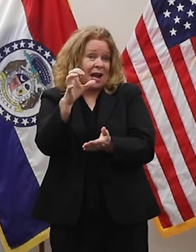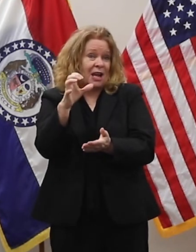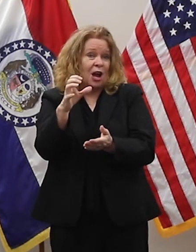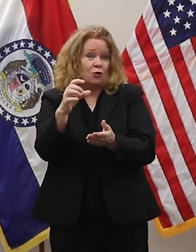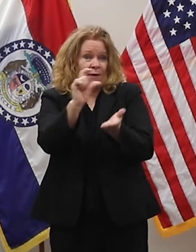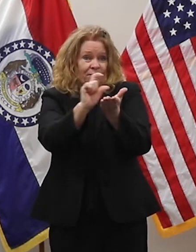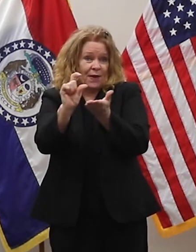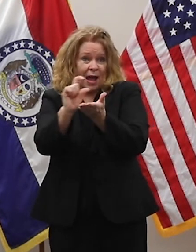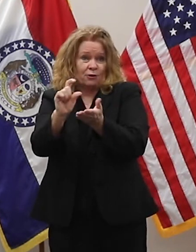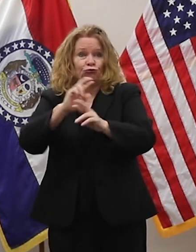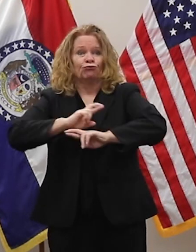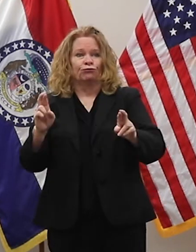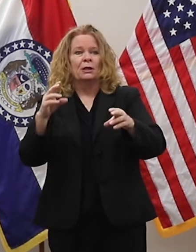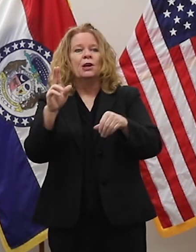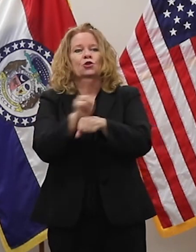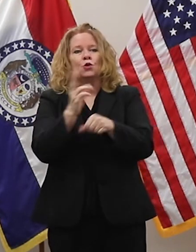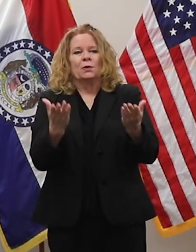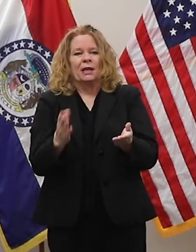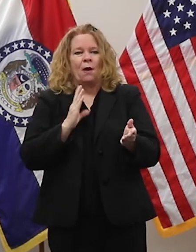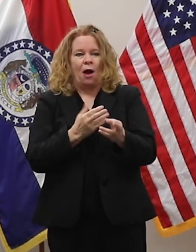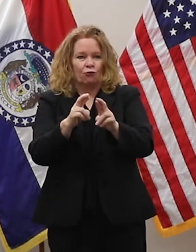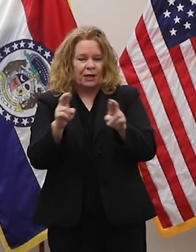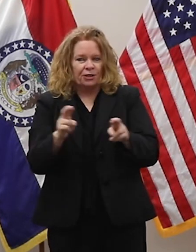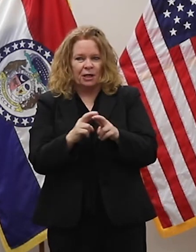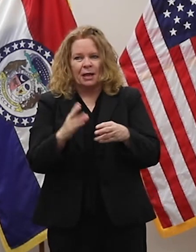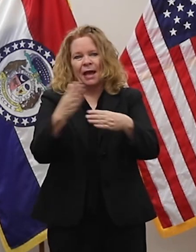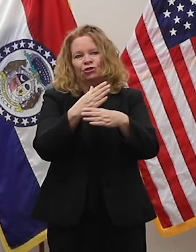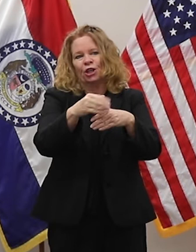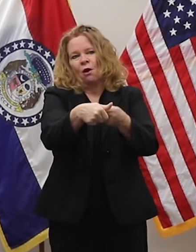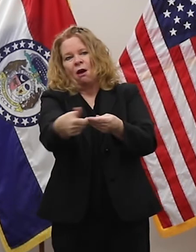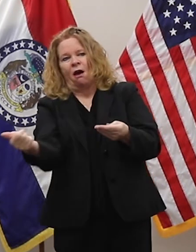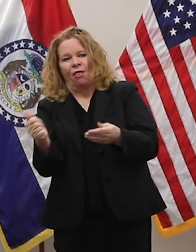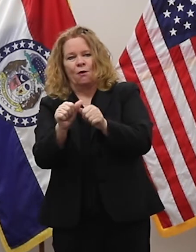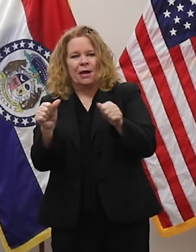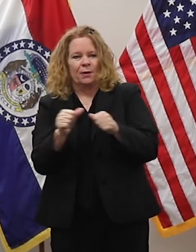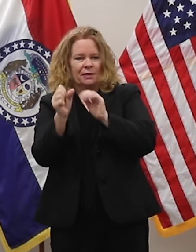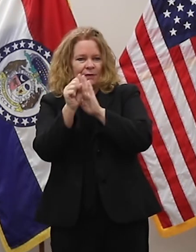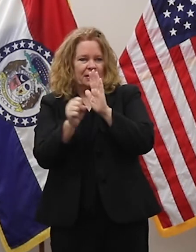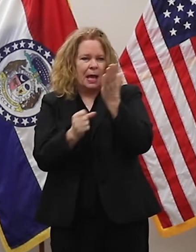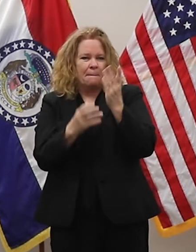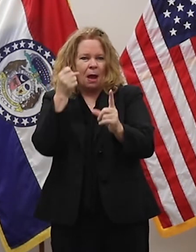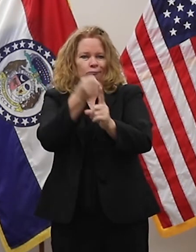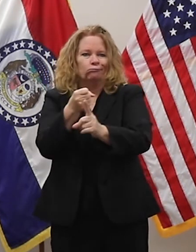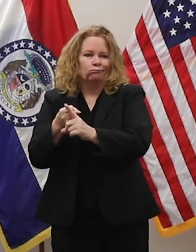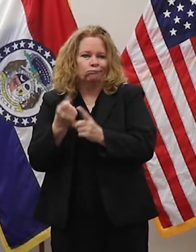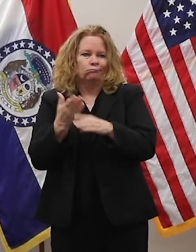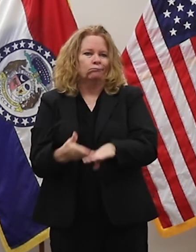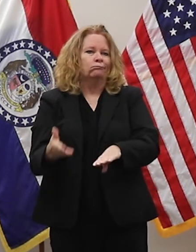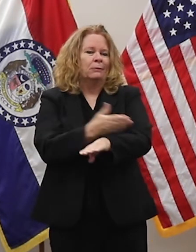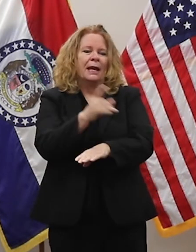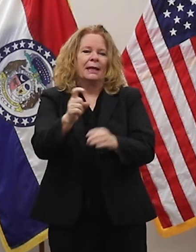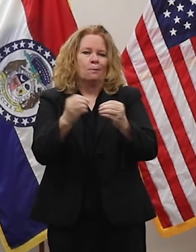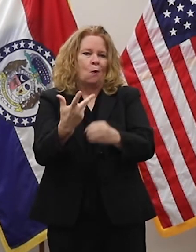for use within our region and for distribution to other areas of the state that may experience an increase in need for